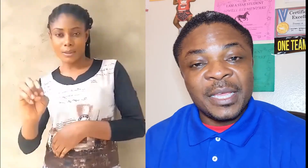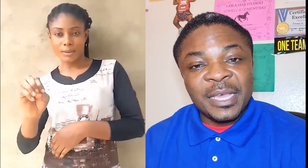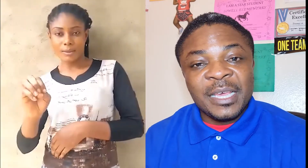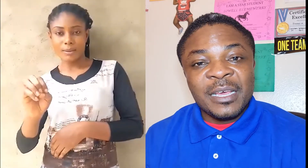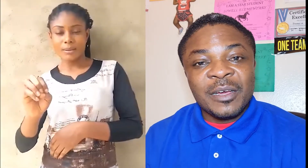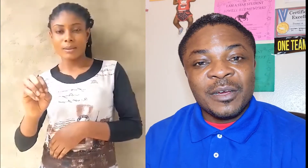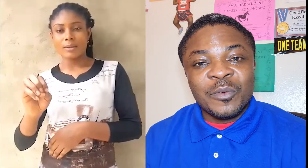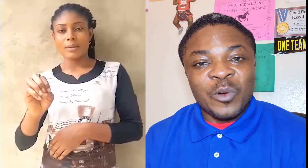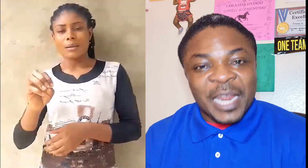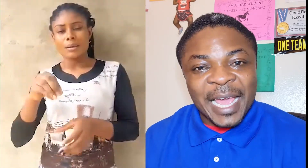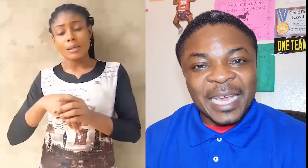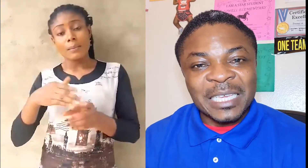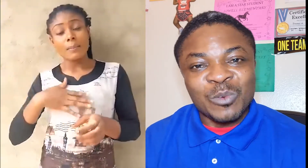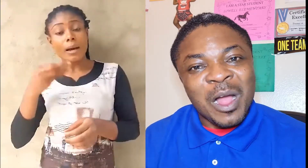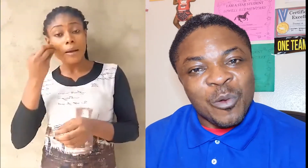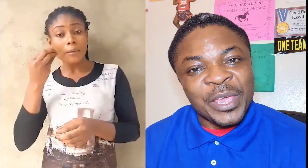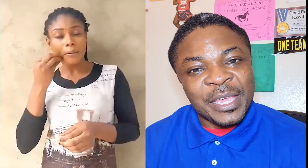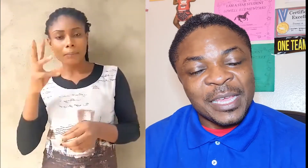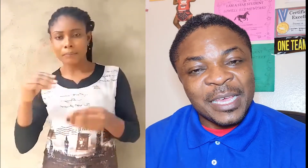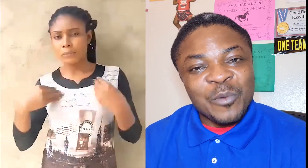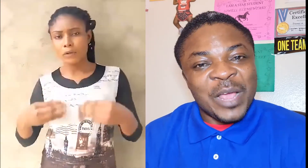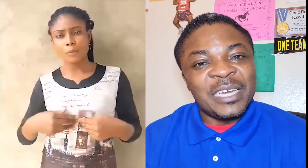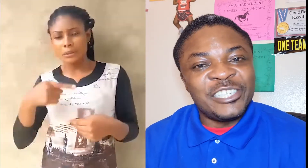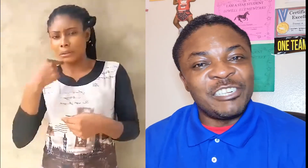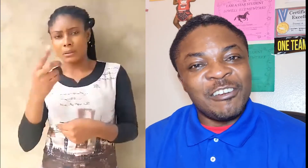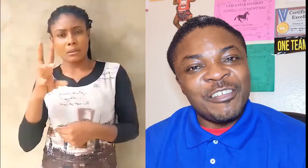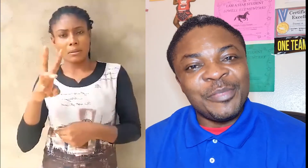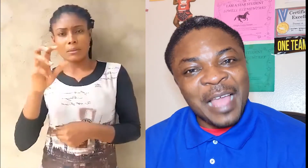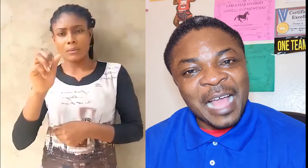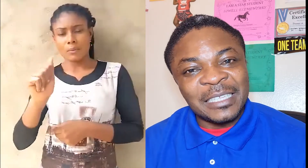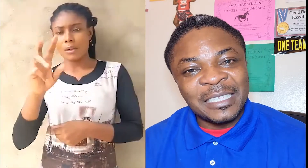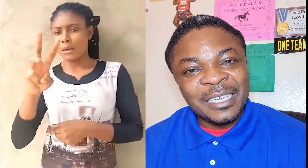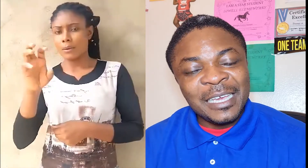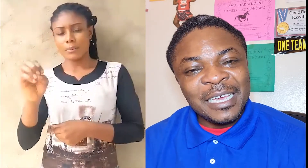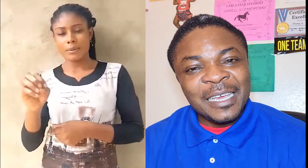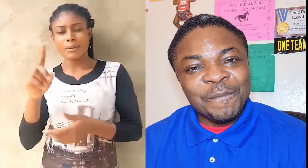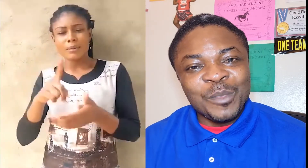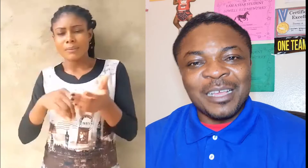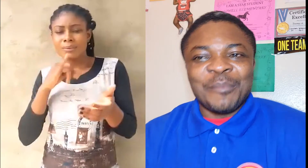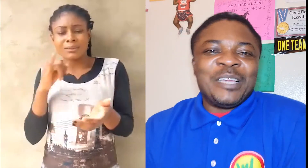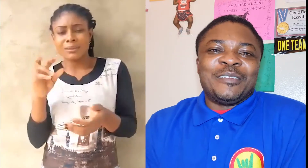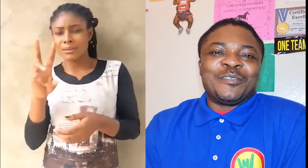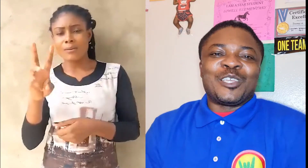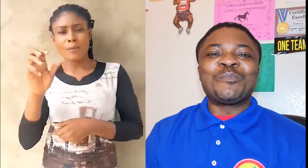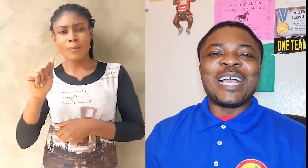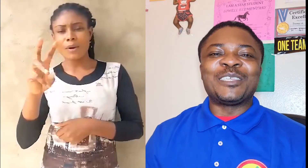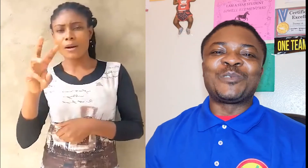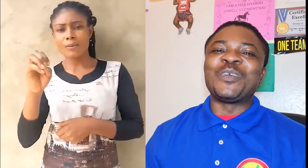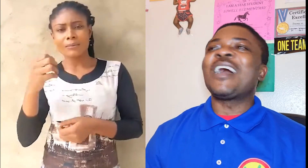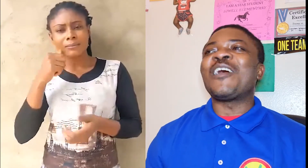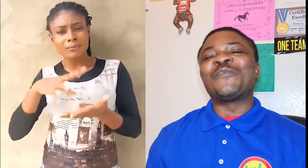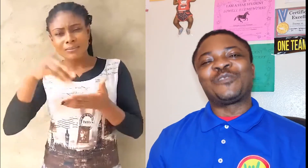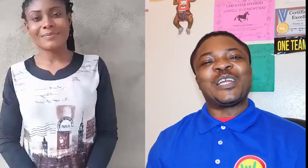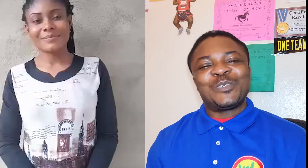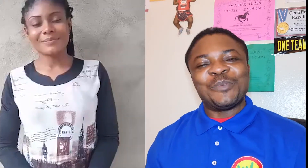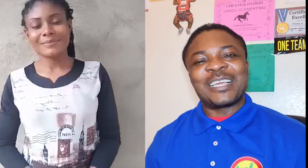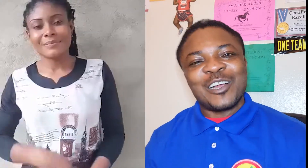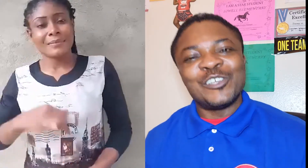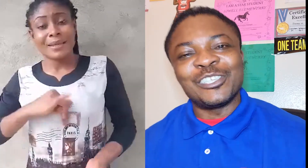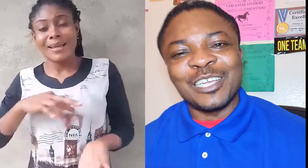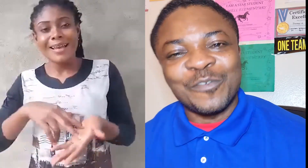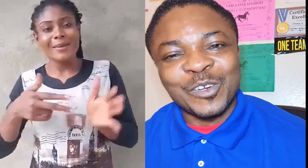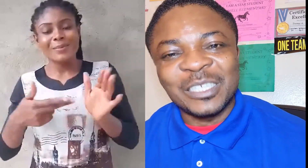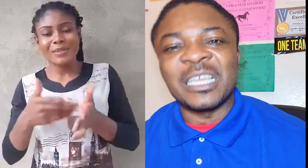wawi. What the heck is wawi? Where did she learn that? I mean, sometimes we have tried to